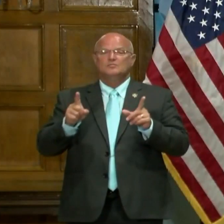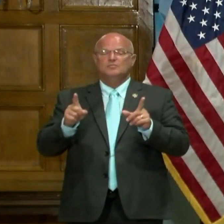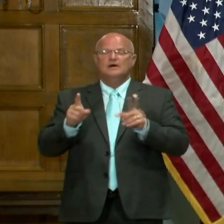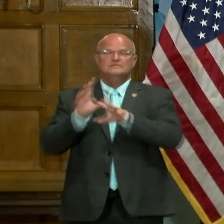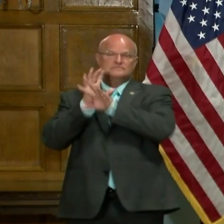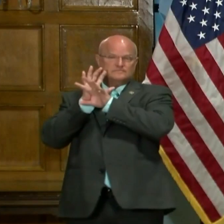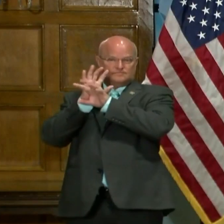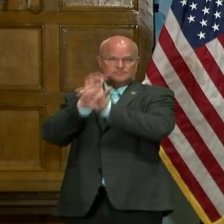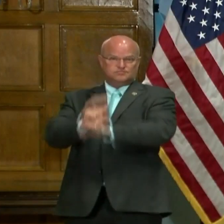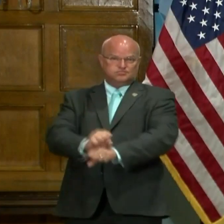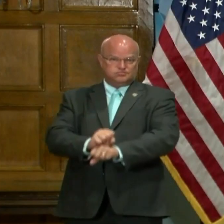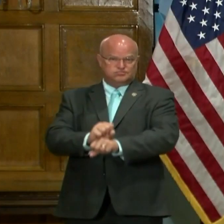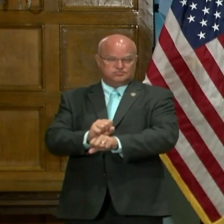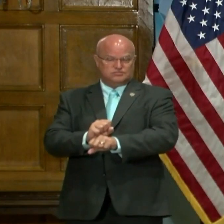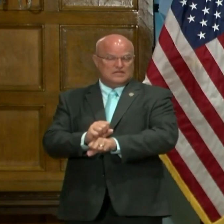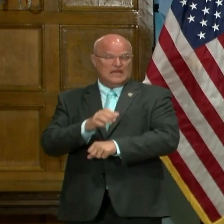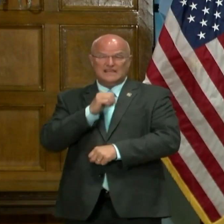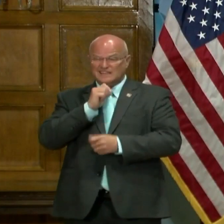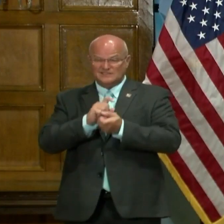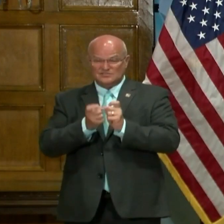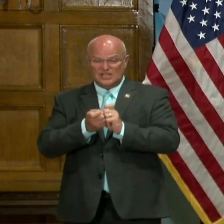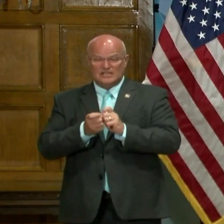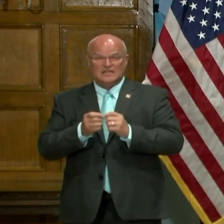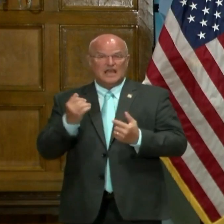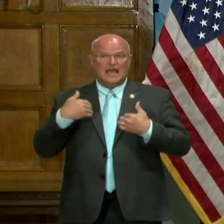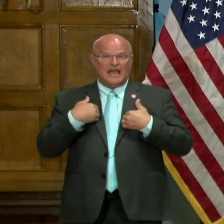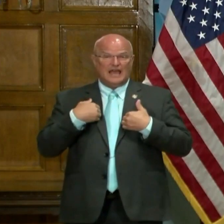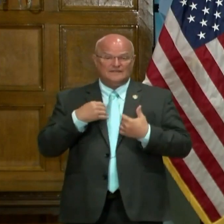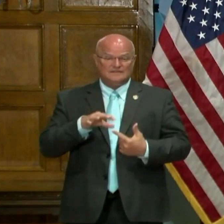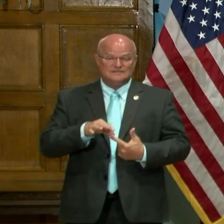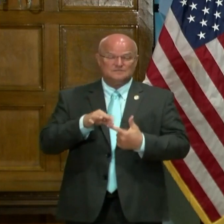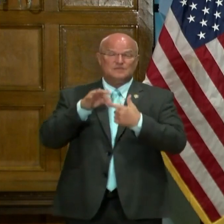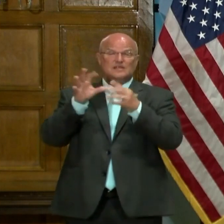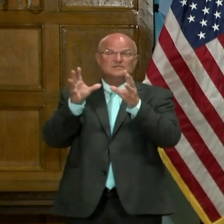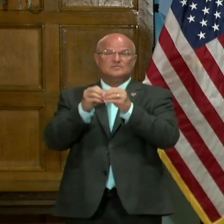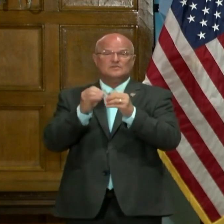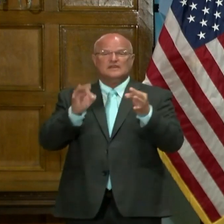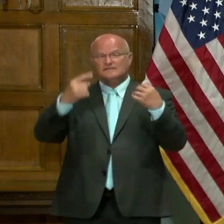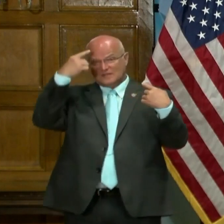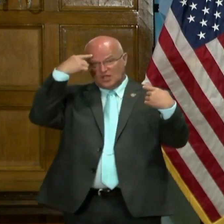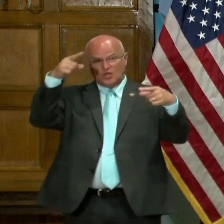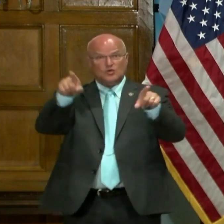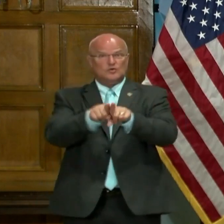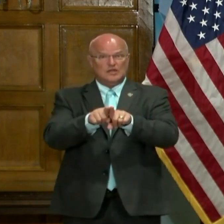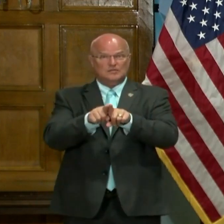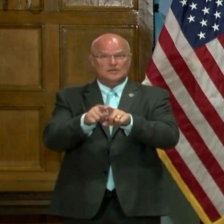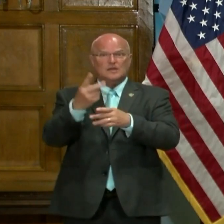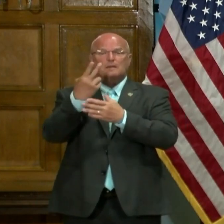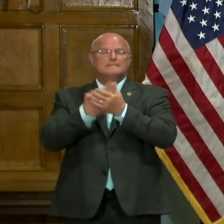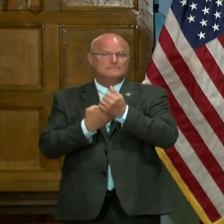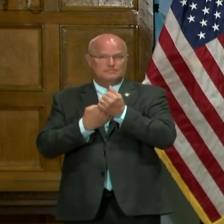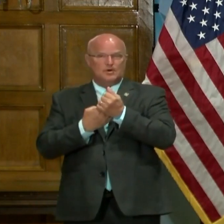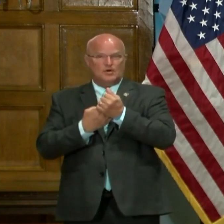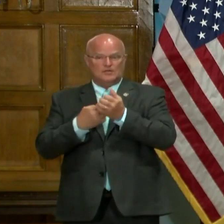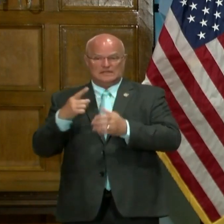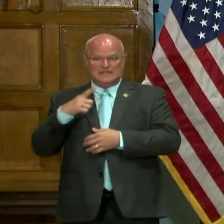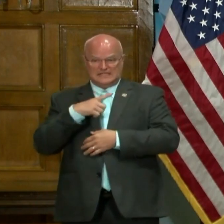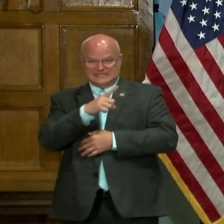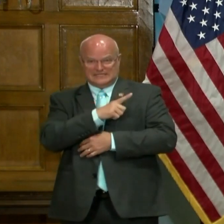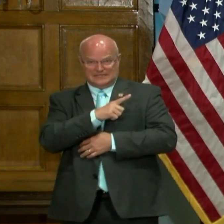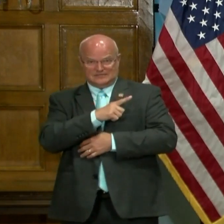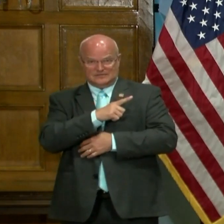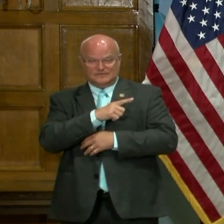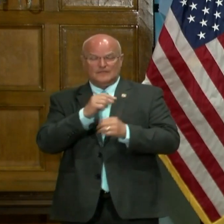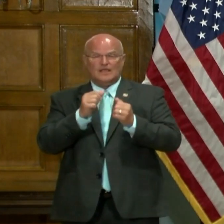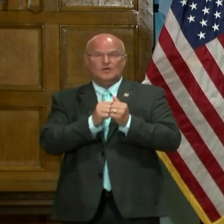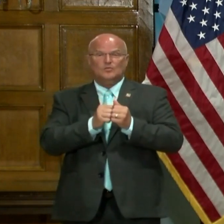practice has been, and I don't see that changing, that the only way we have a special session is if there is agreement on both ends of the legislature